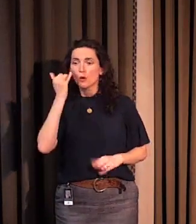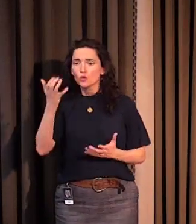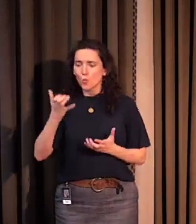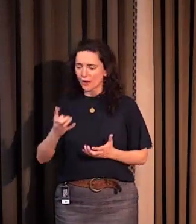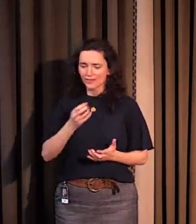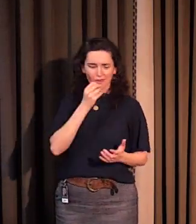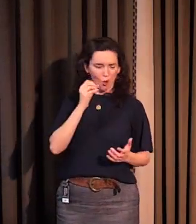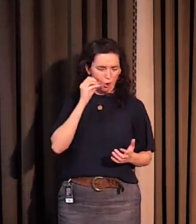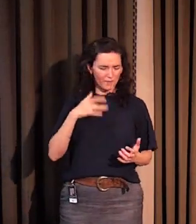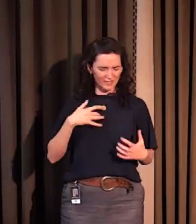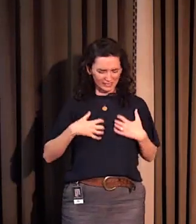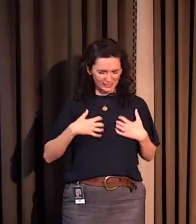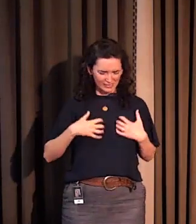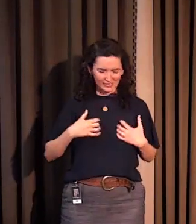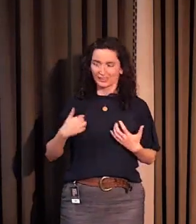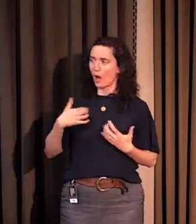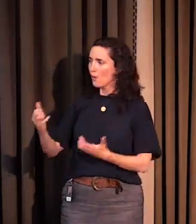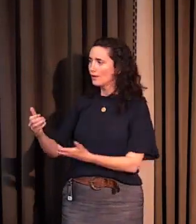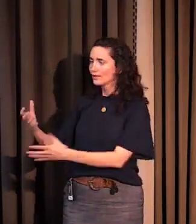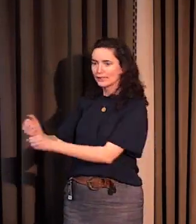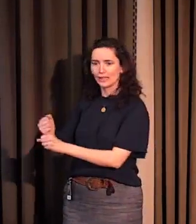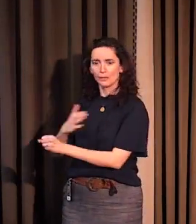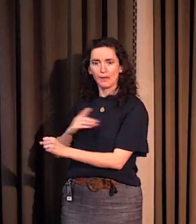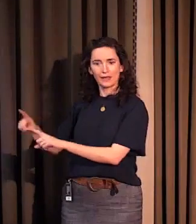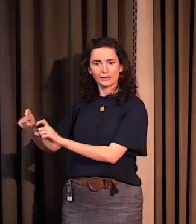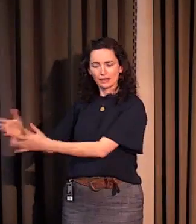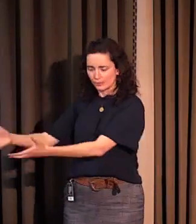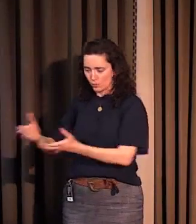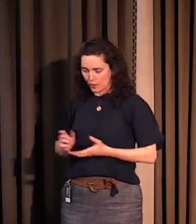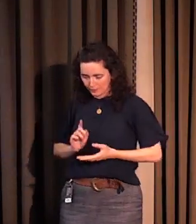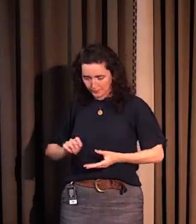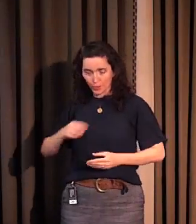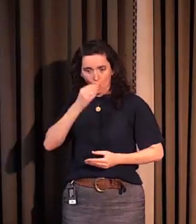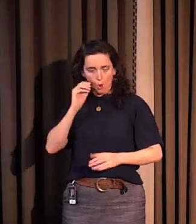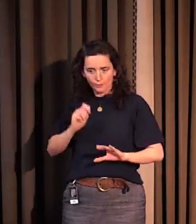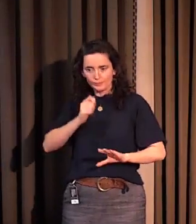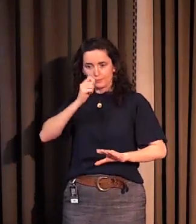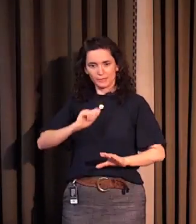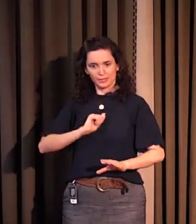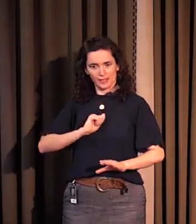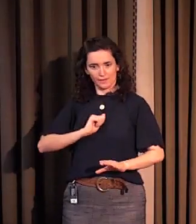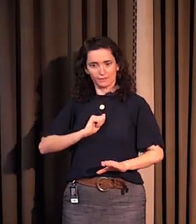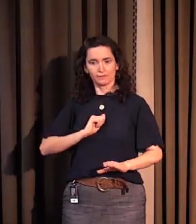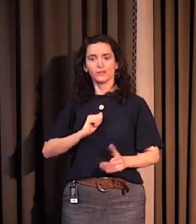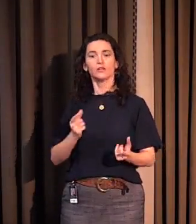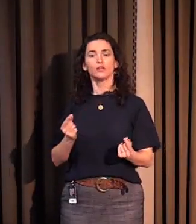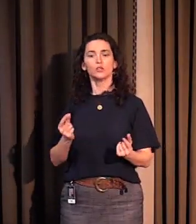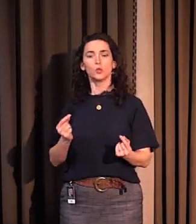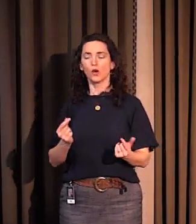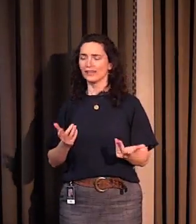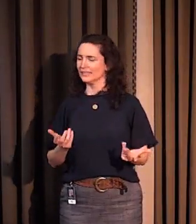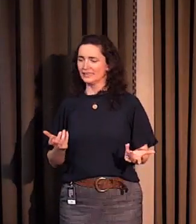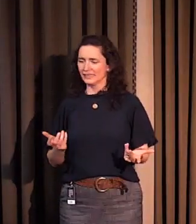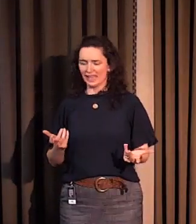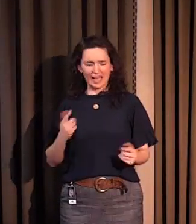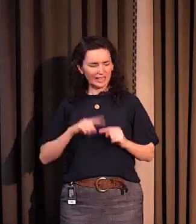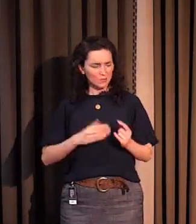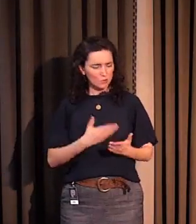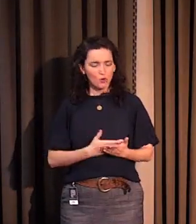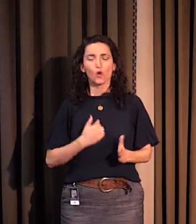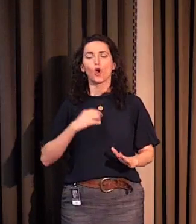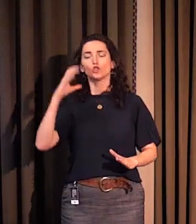have symptoms, in the context of the surge we're in right now, they should just assume that they have COVID